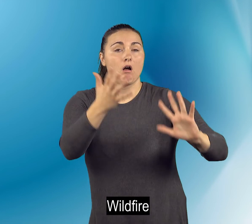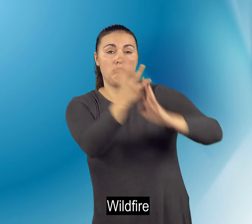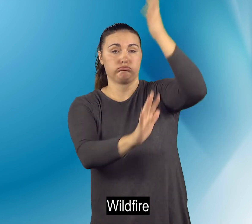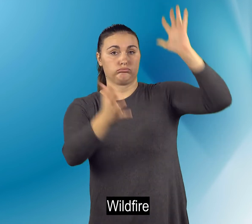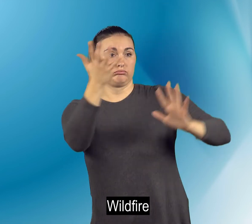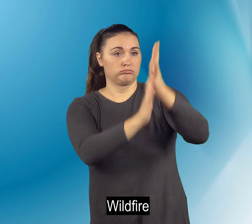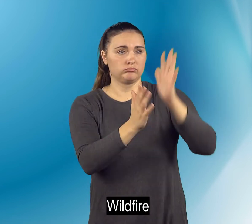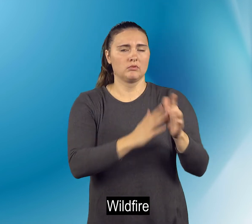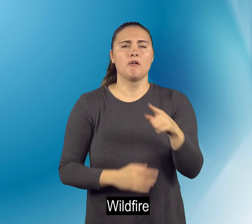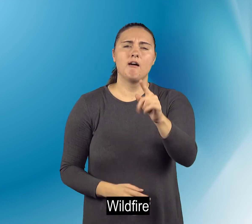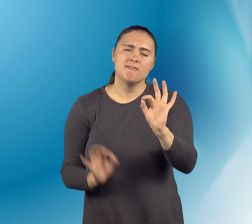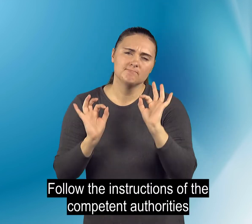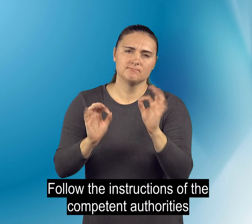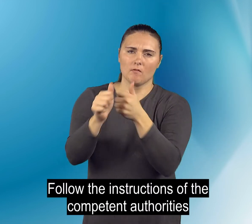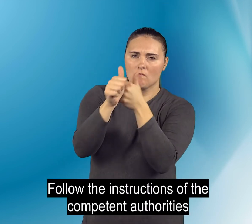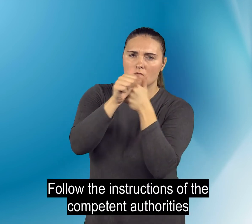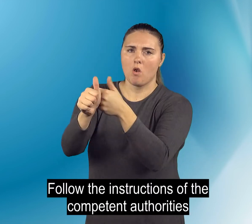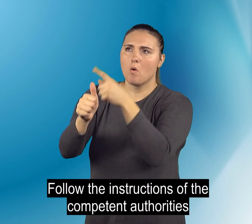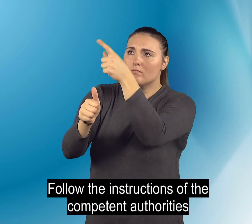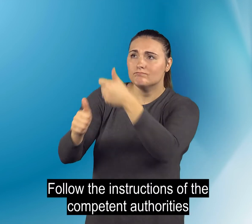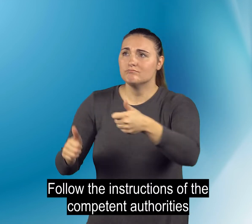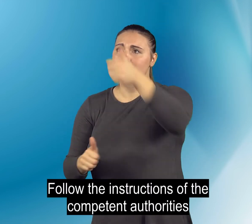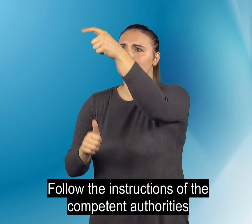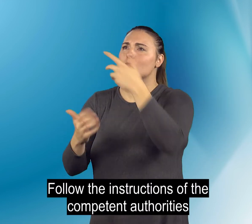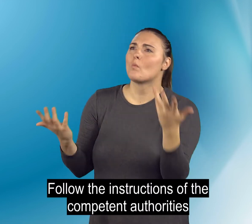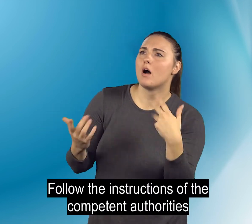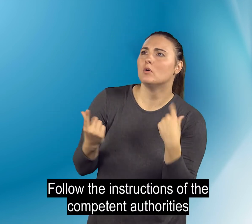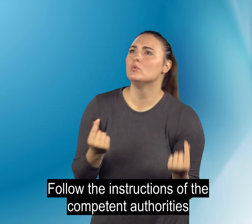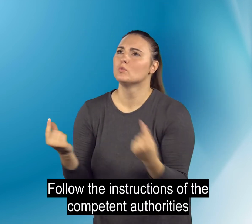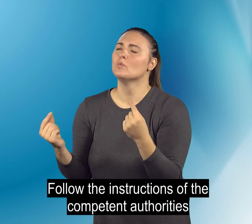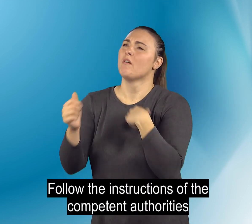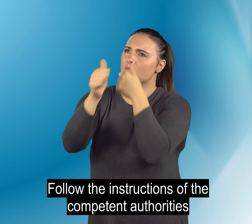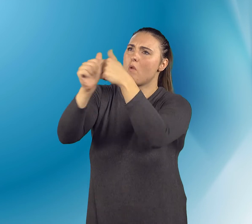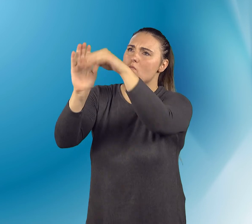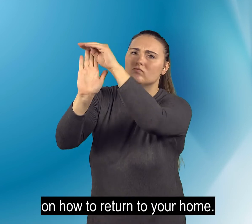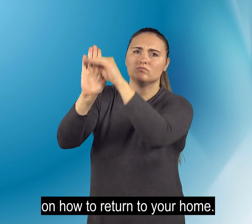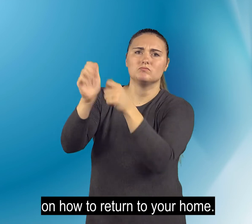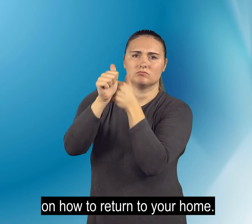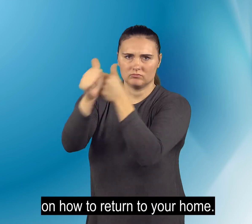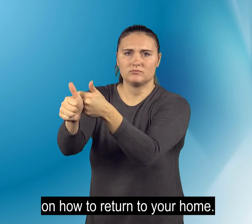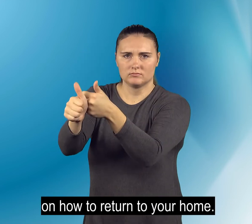Wildfire. Follow the instructions of the competent authorities on how to return to your